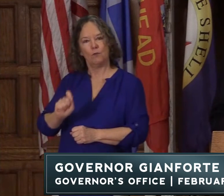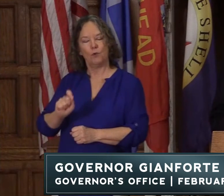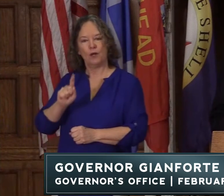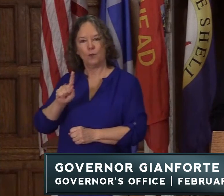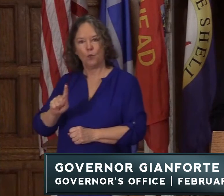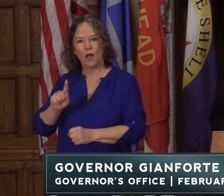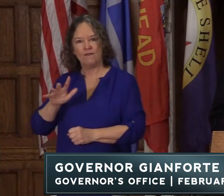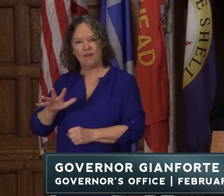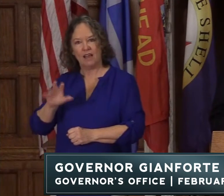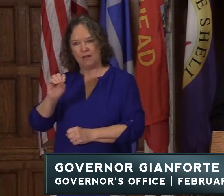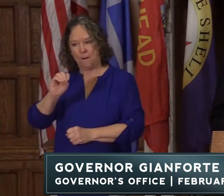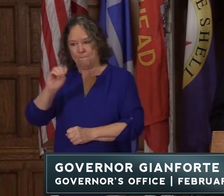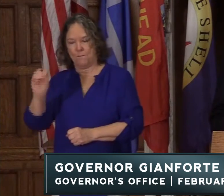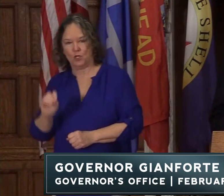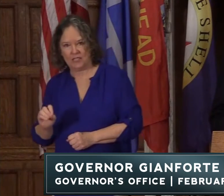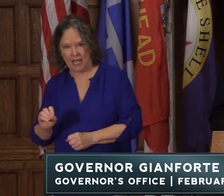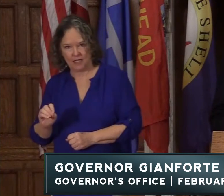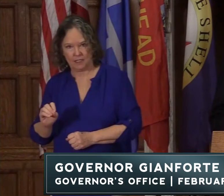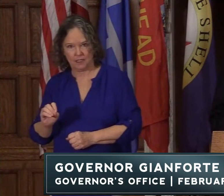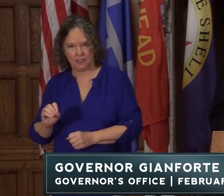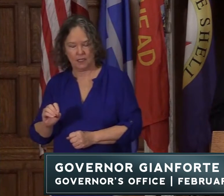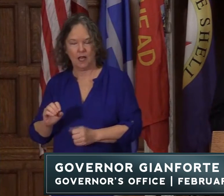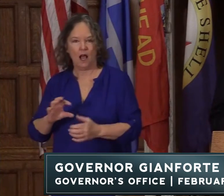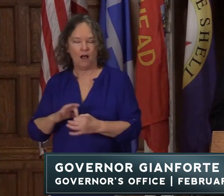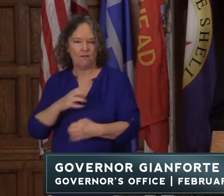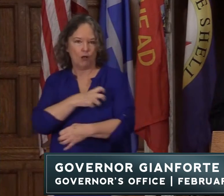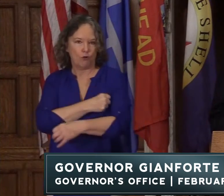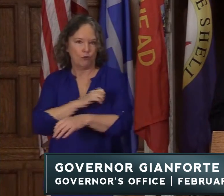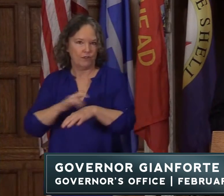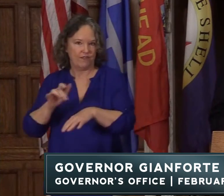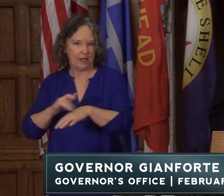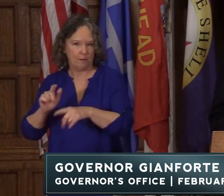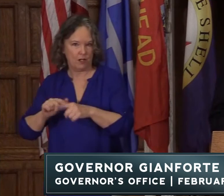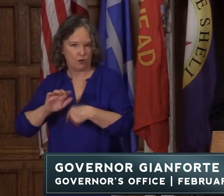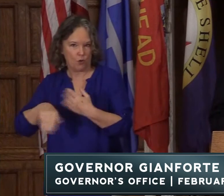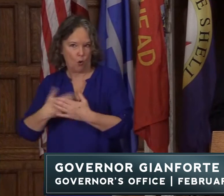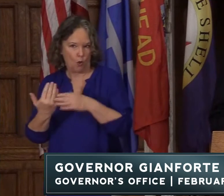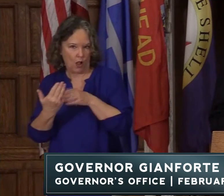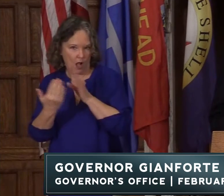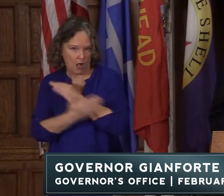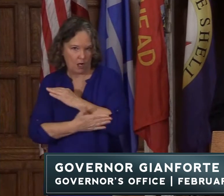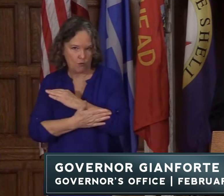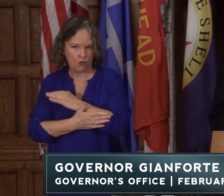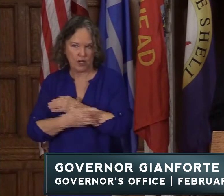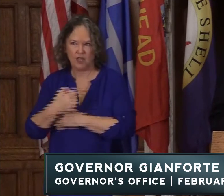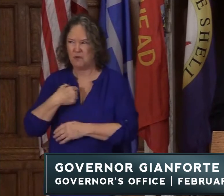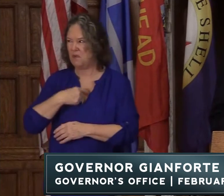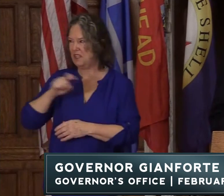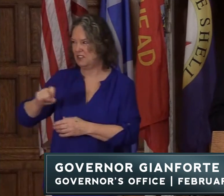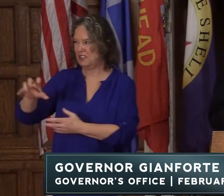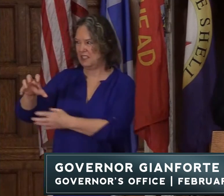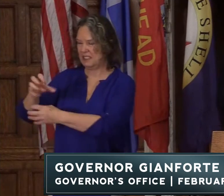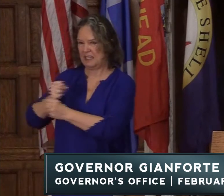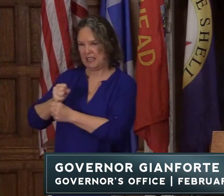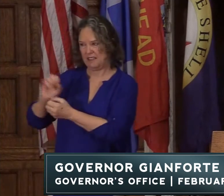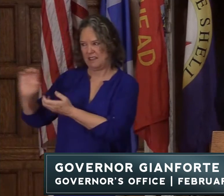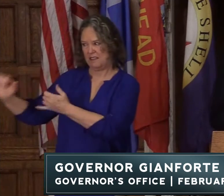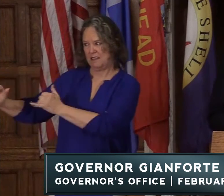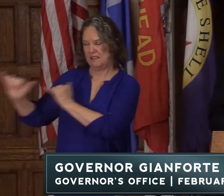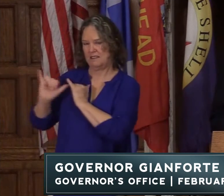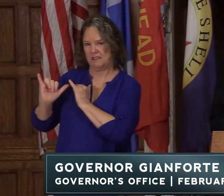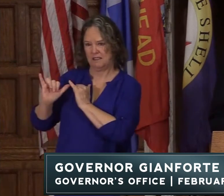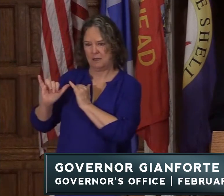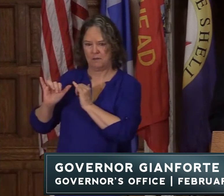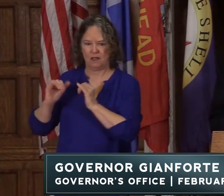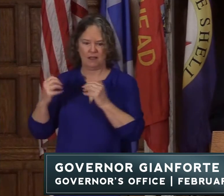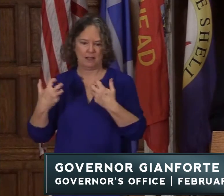0.15% of the doses available to the entire country. I think we should get an allocation that represents the great job that the team